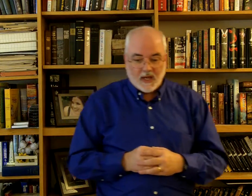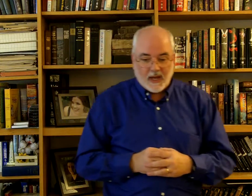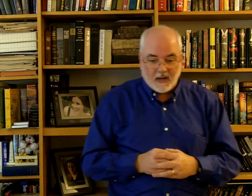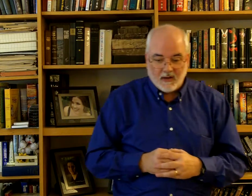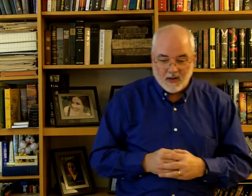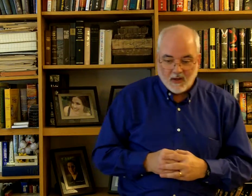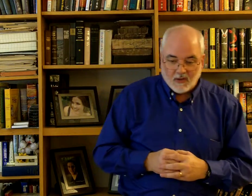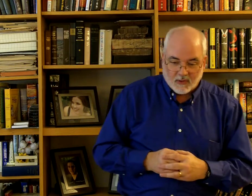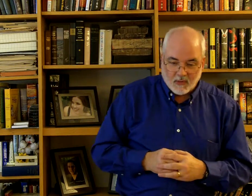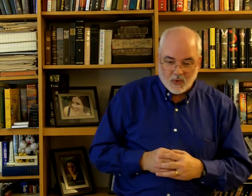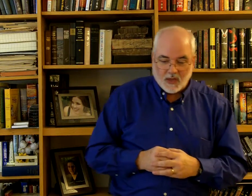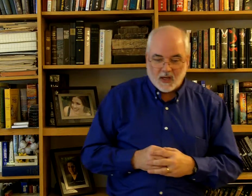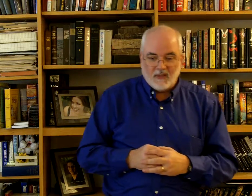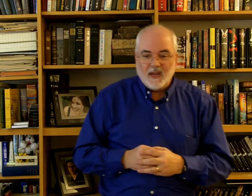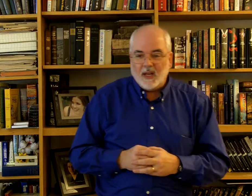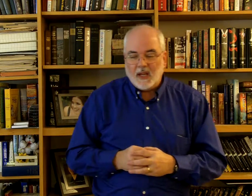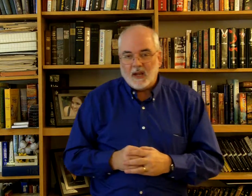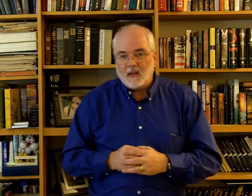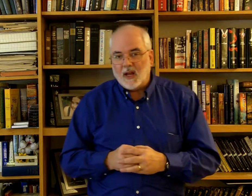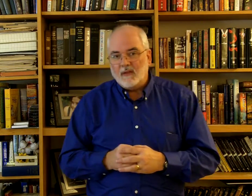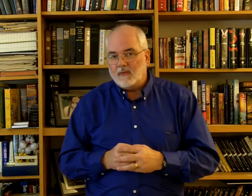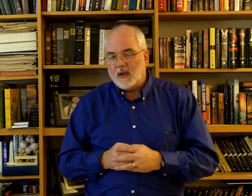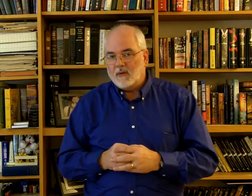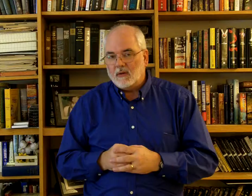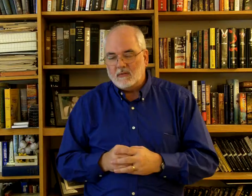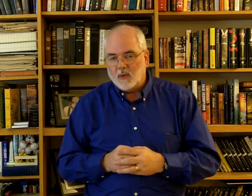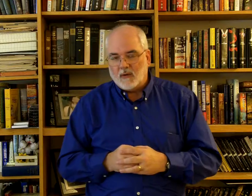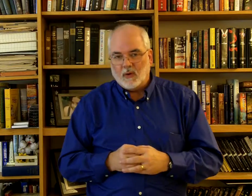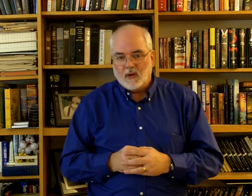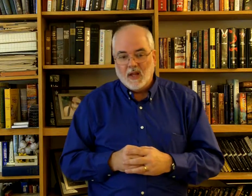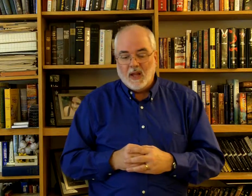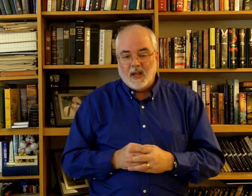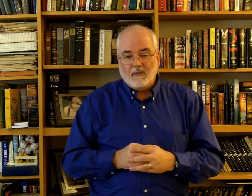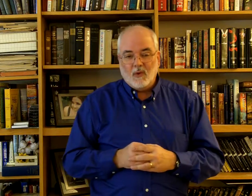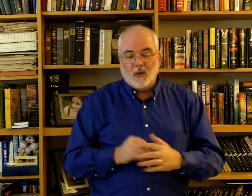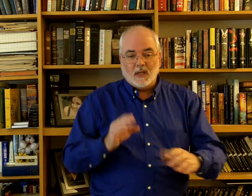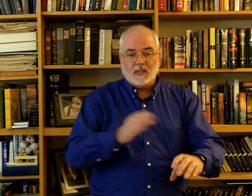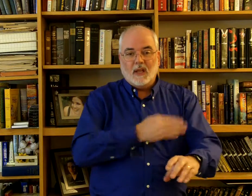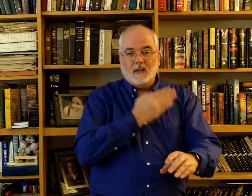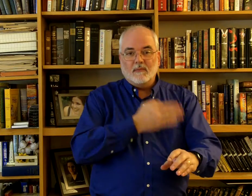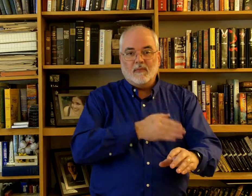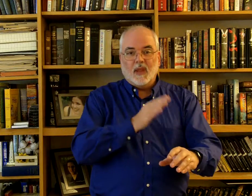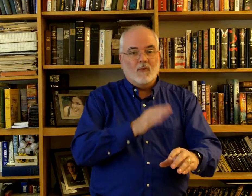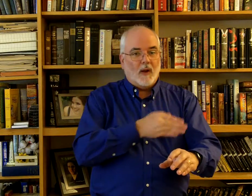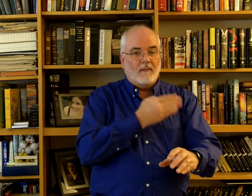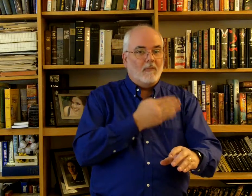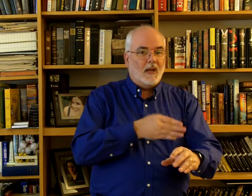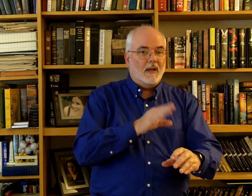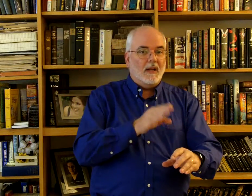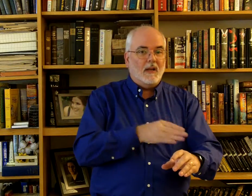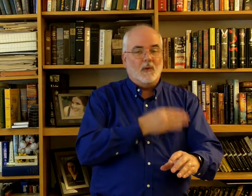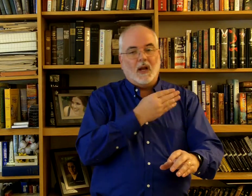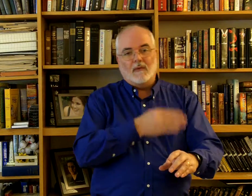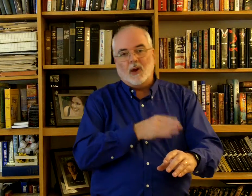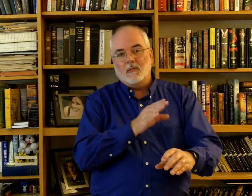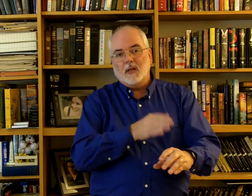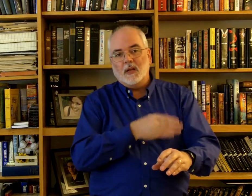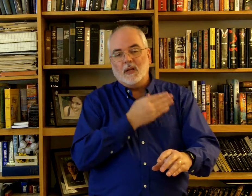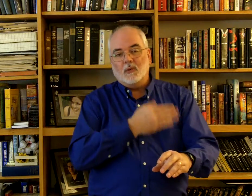sign for music, of any kind, flavor, whatever you want to. If you want to sing, if you want to have melody, you want to have harmony, you want to